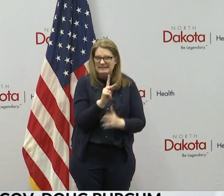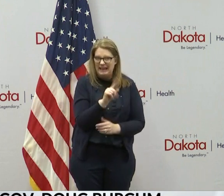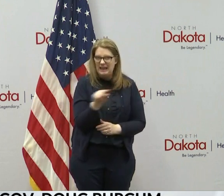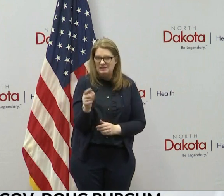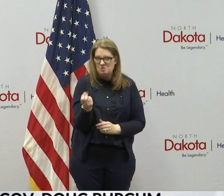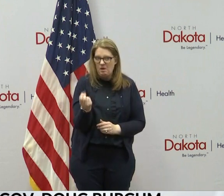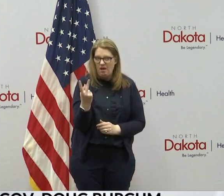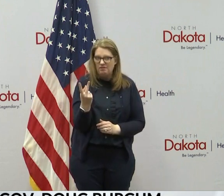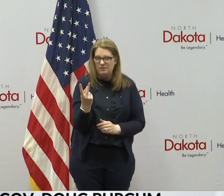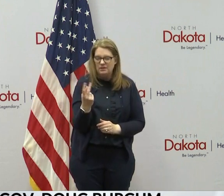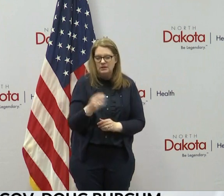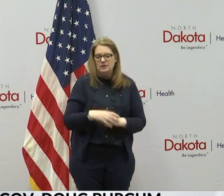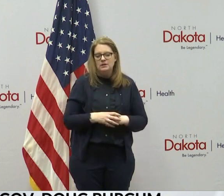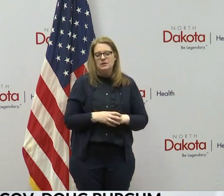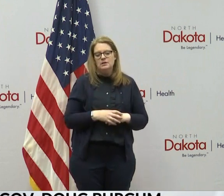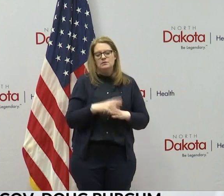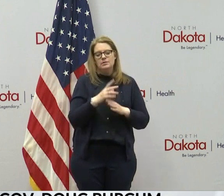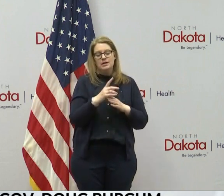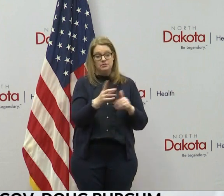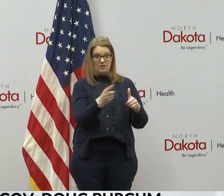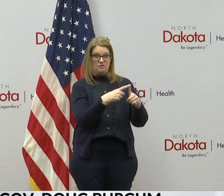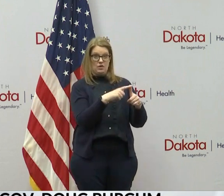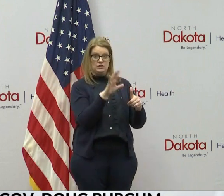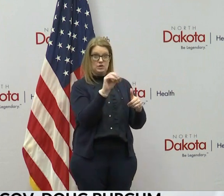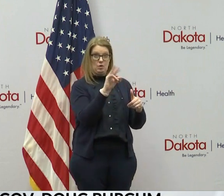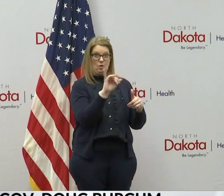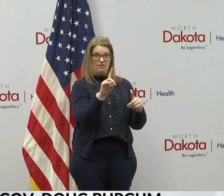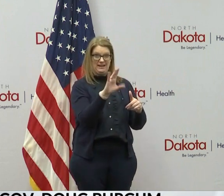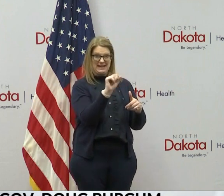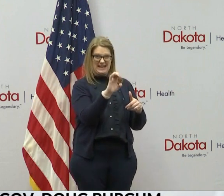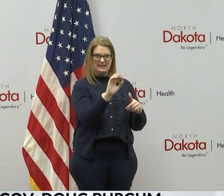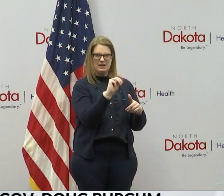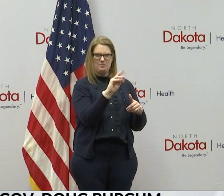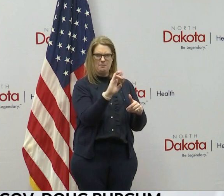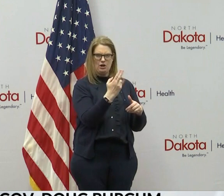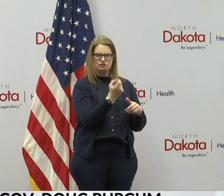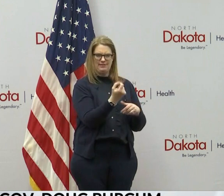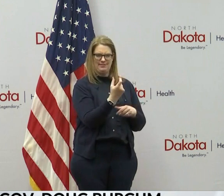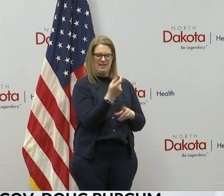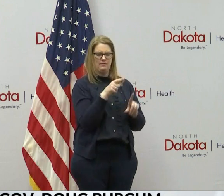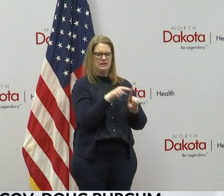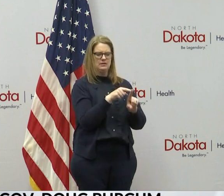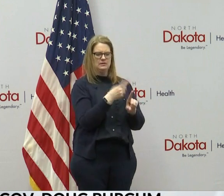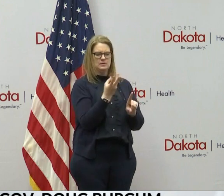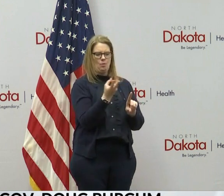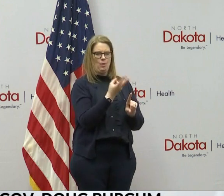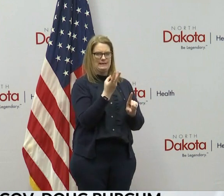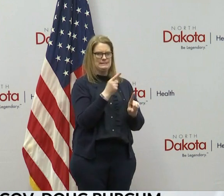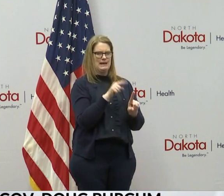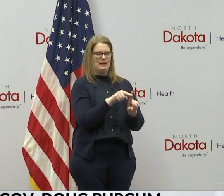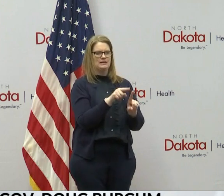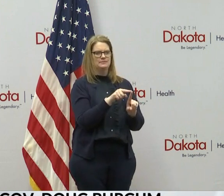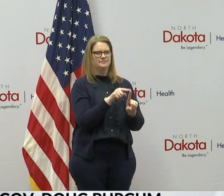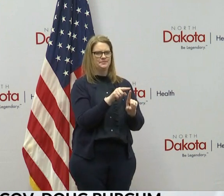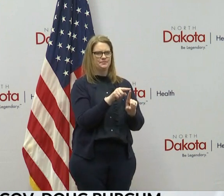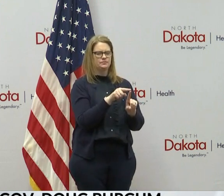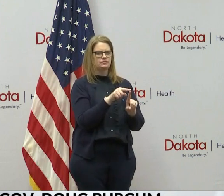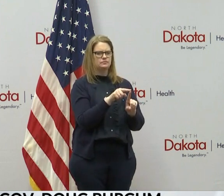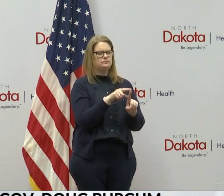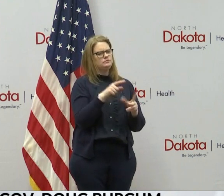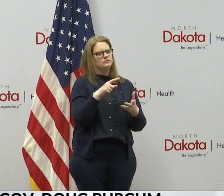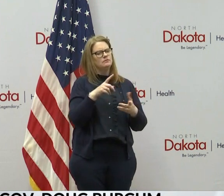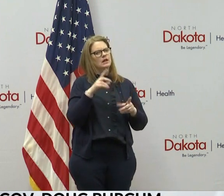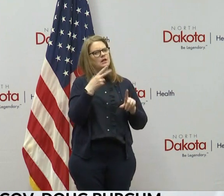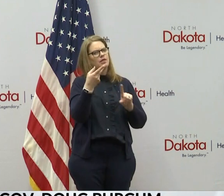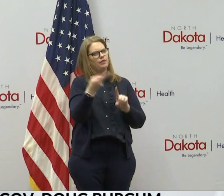why when we first identified the first COVID case in North Dakota on March 11th, that was a Wednesday, the students were in school